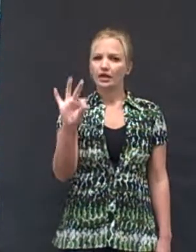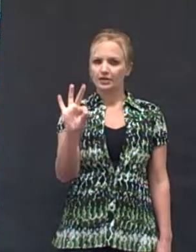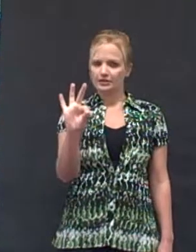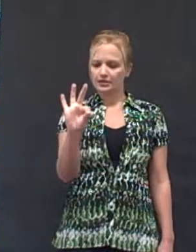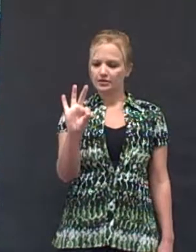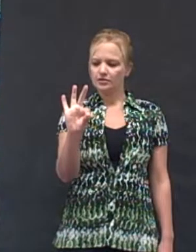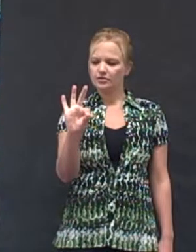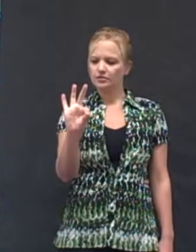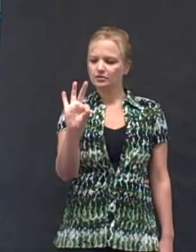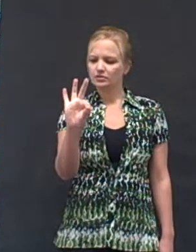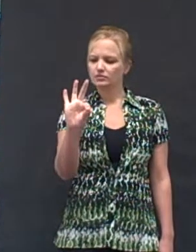19 years old.